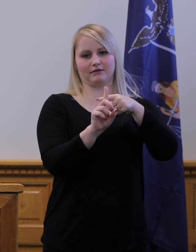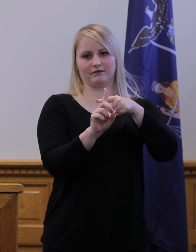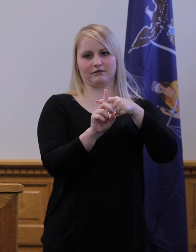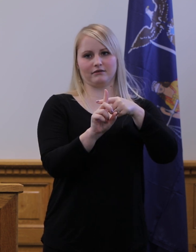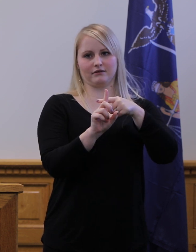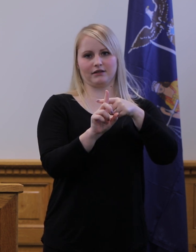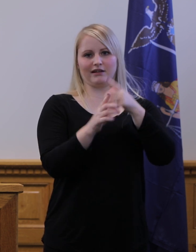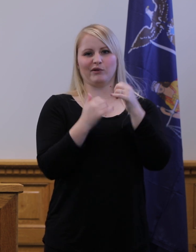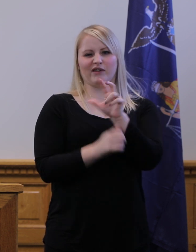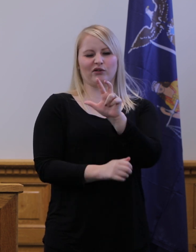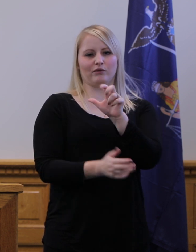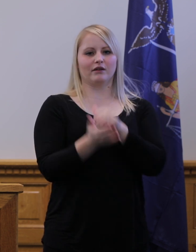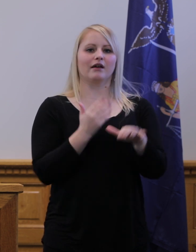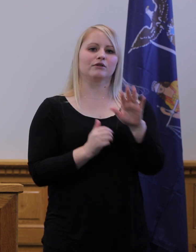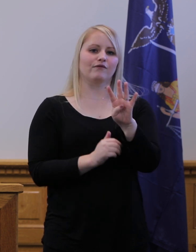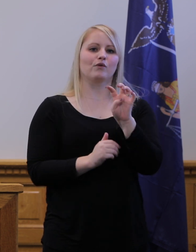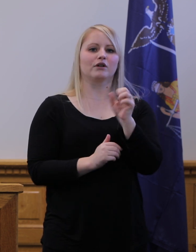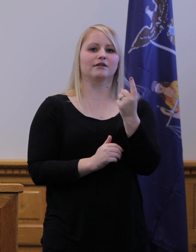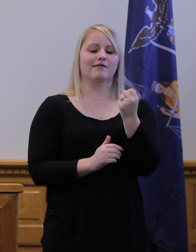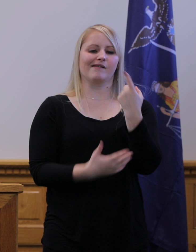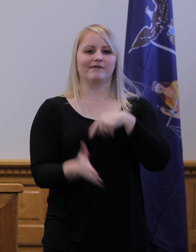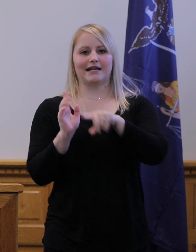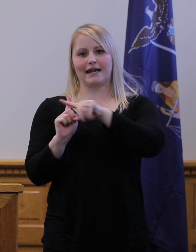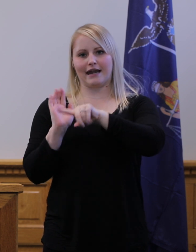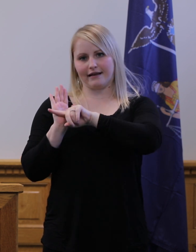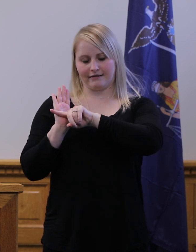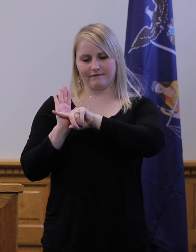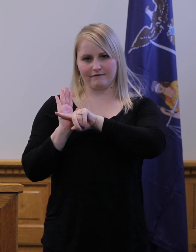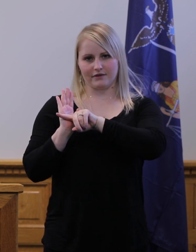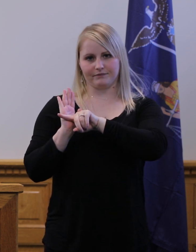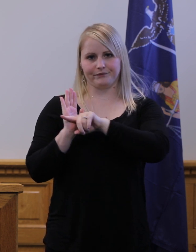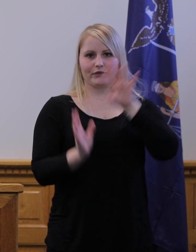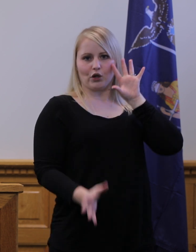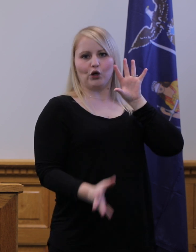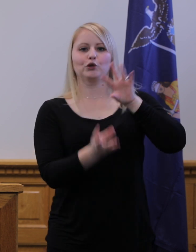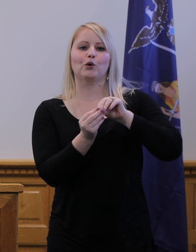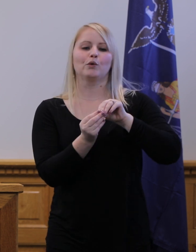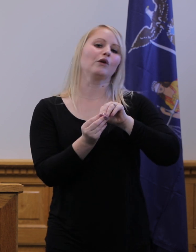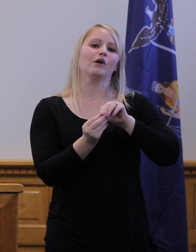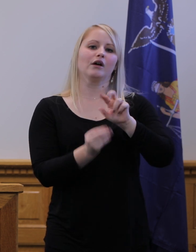3,411 negative test results. A total of